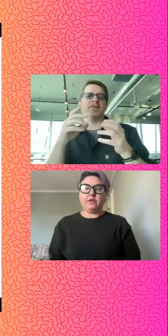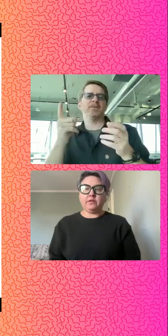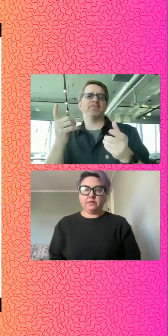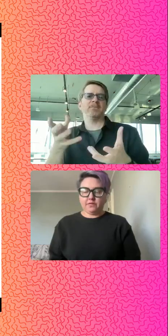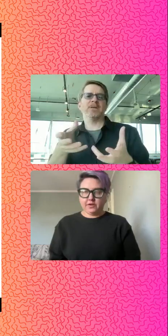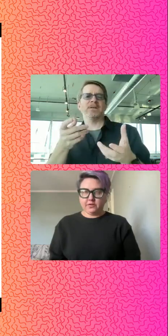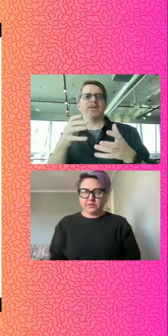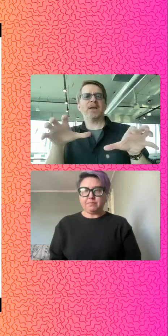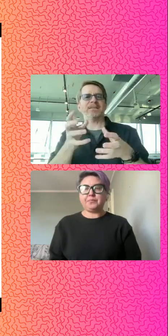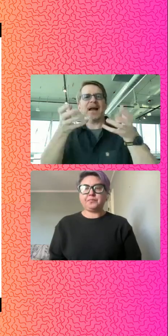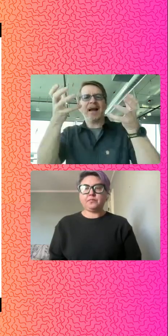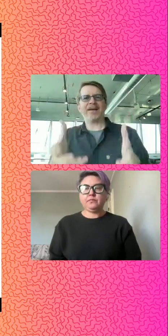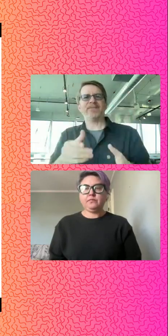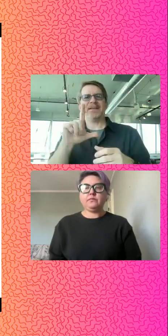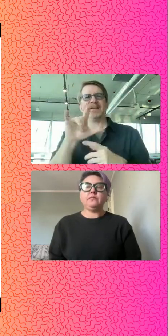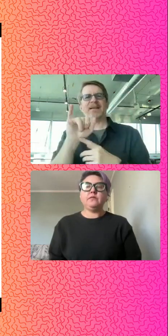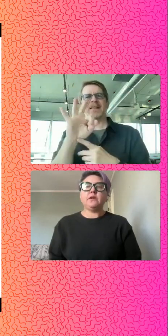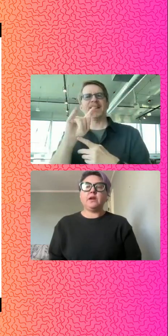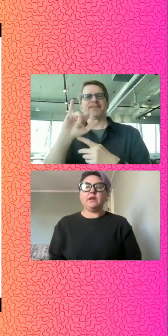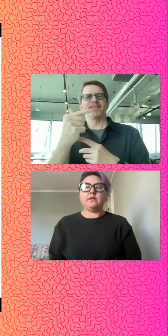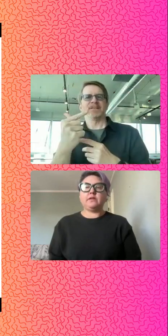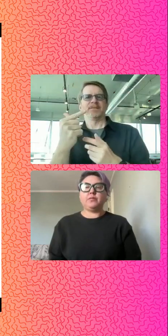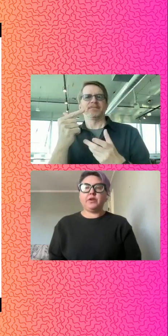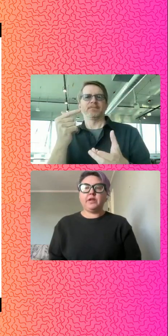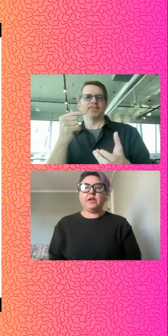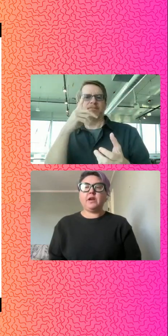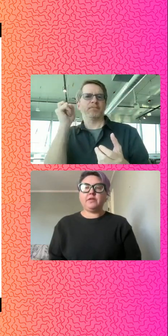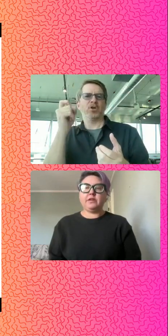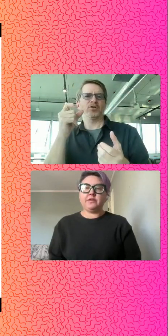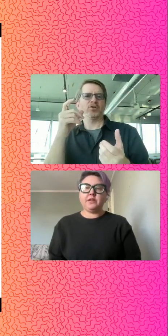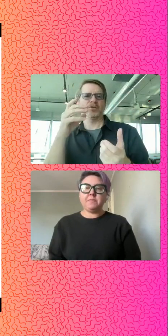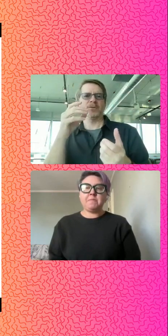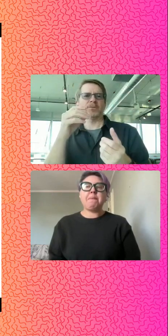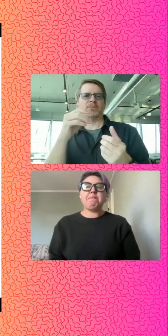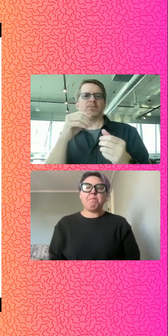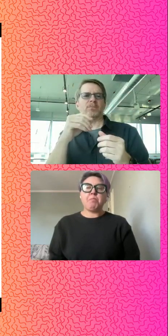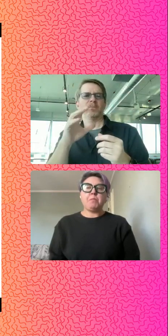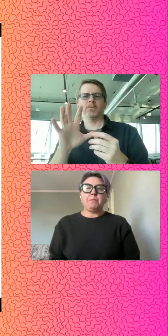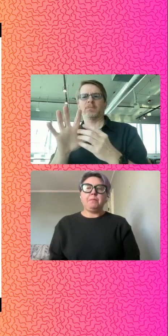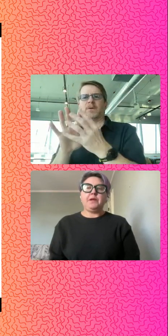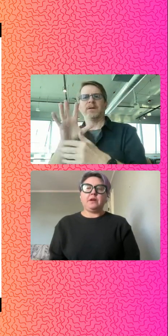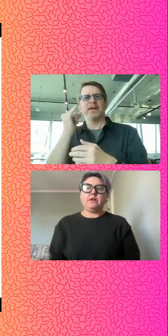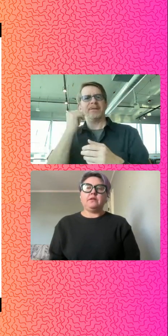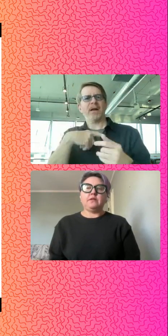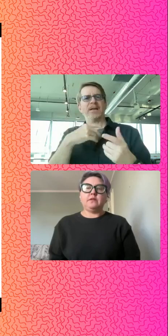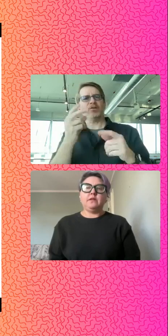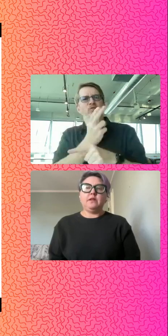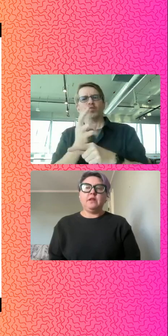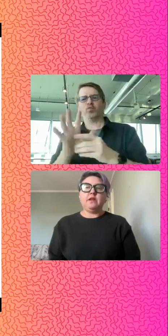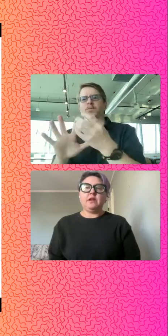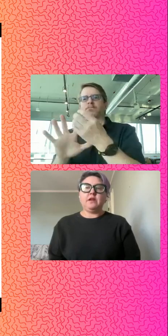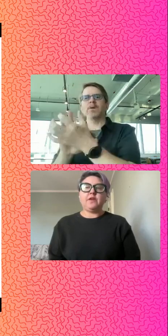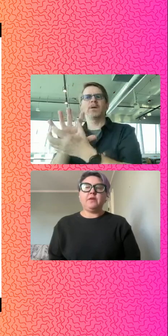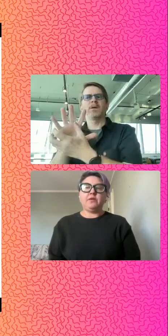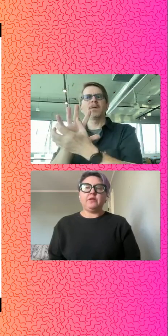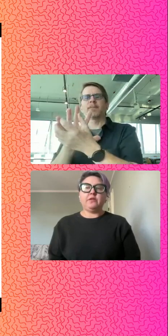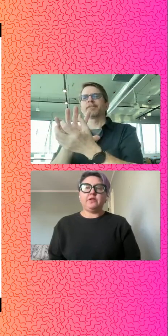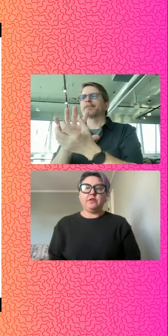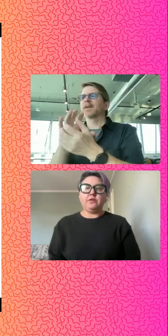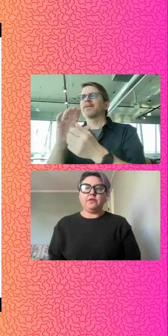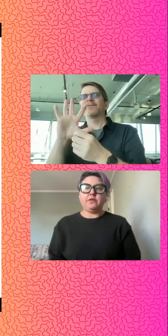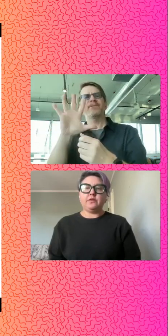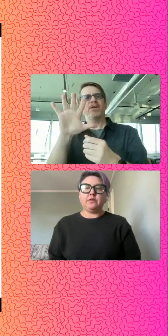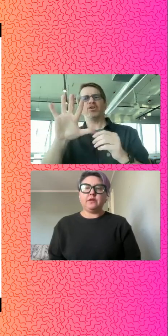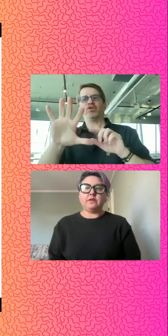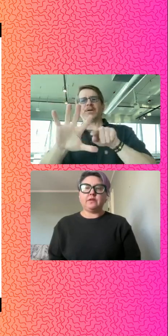within the fingers. It's pretty heavy lifting because if I were